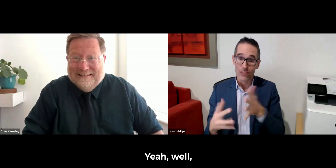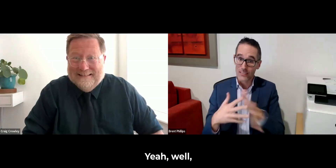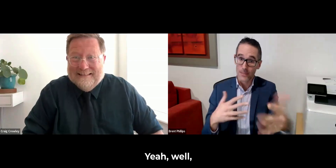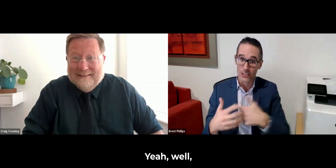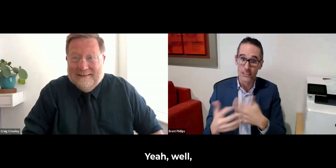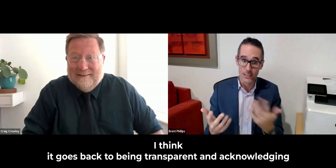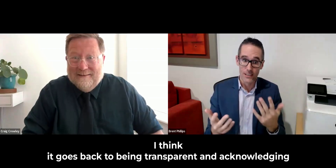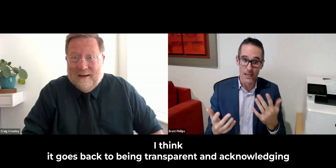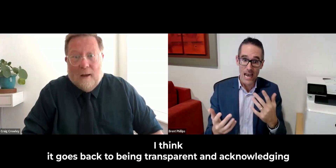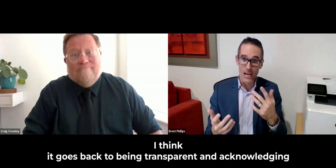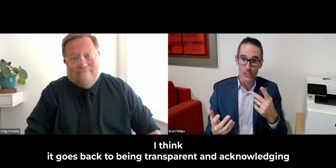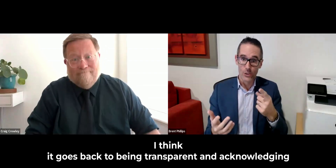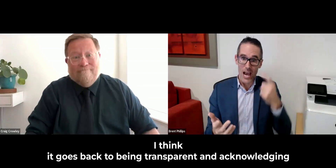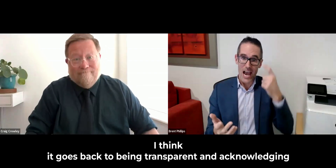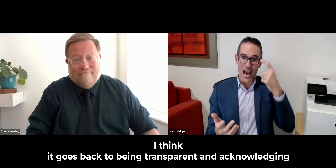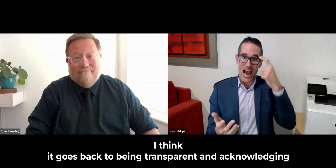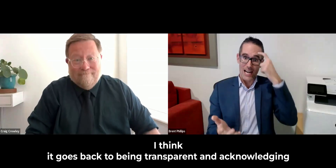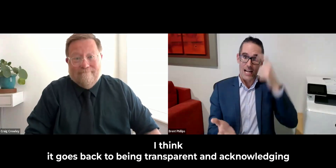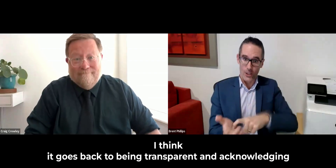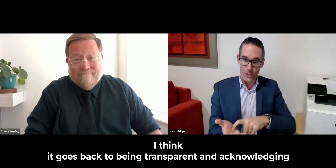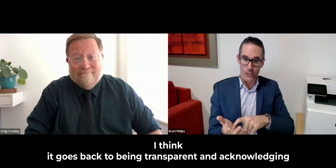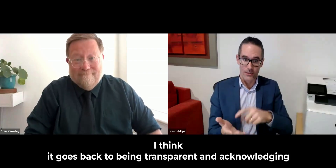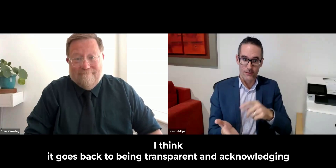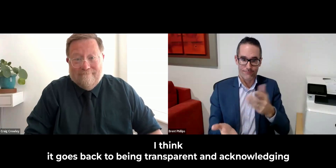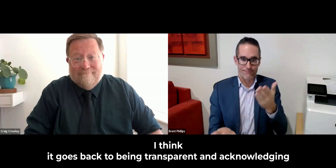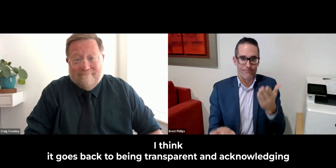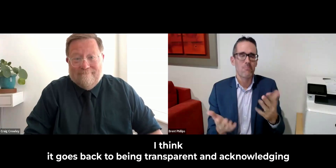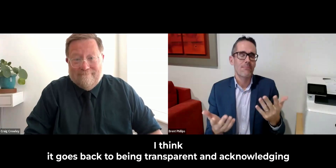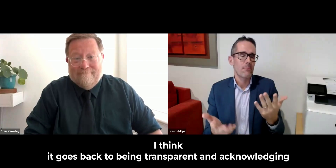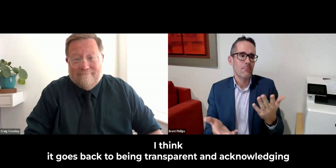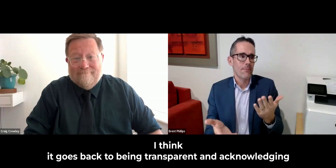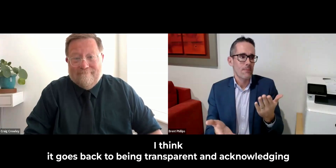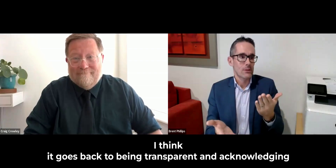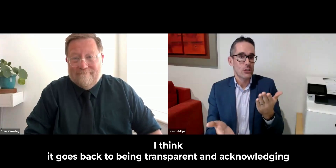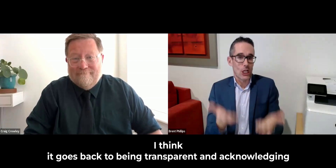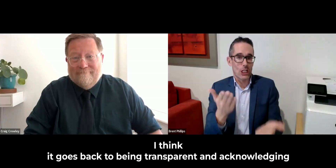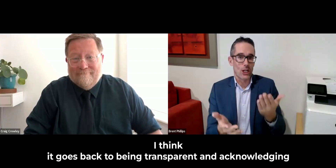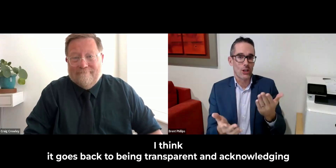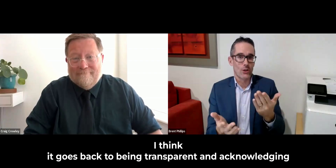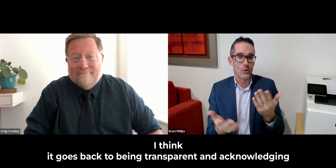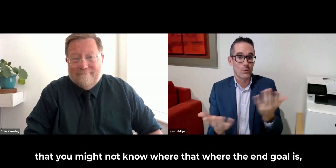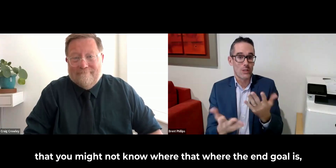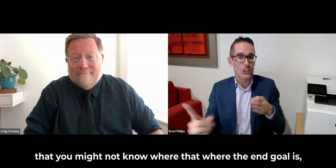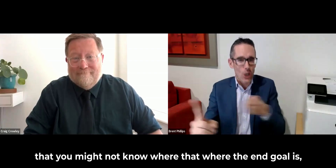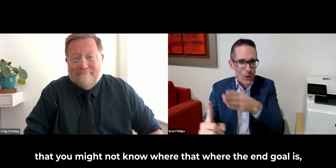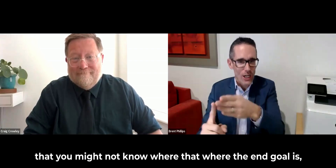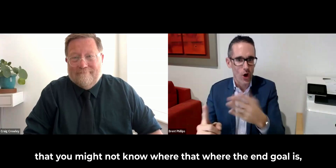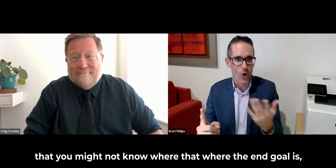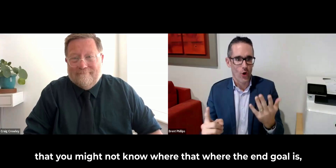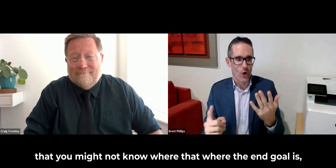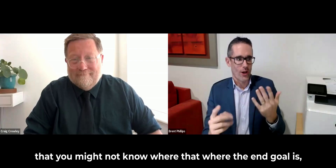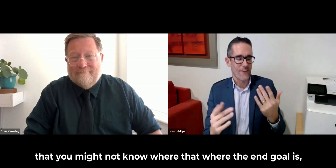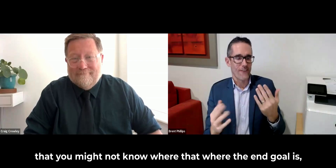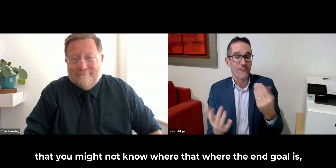Yeah, well, I think it goes back to being transparent and acknowledging that you might not